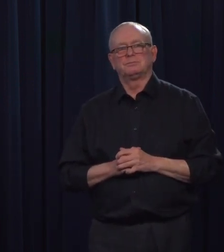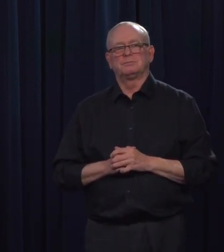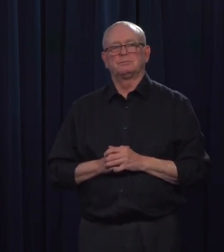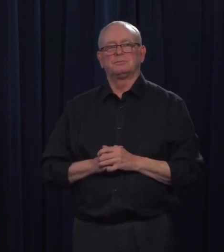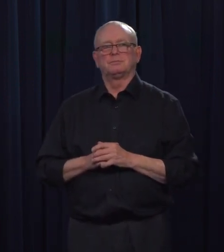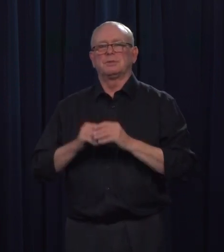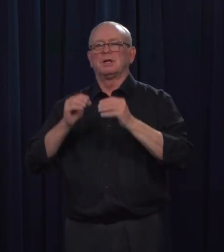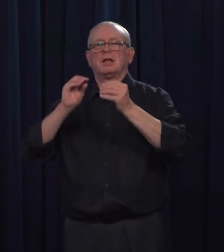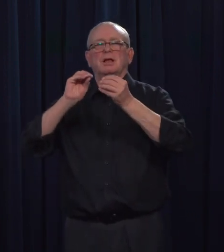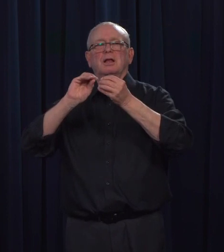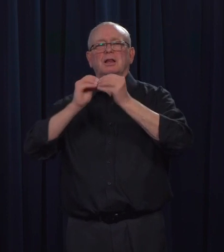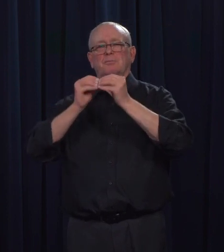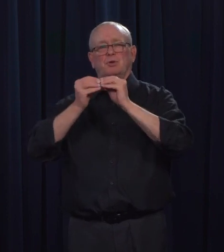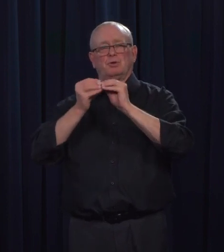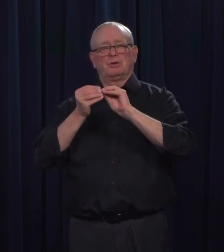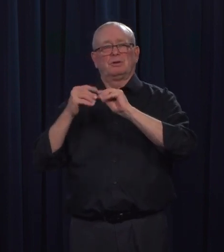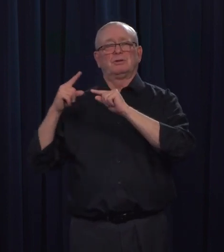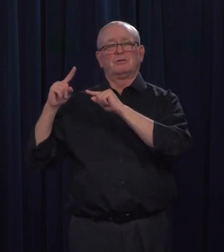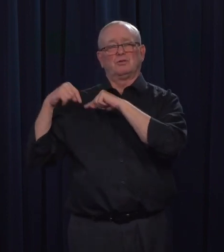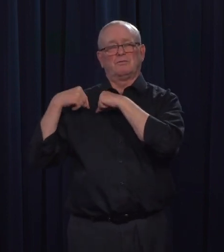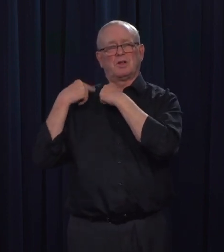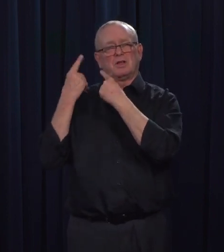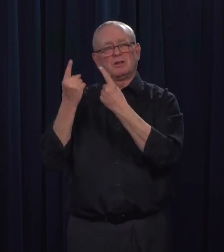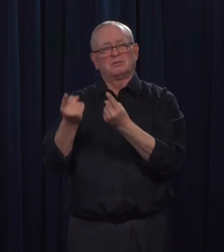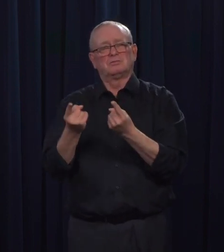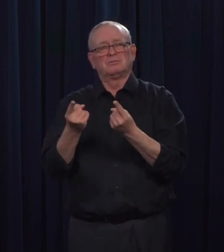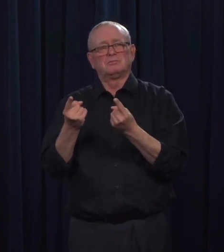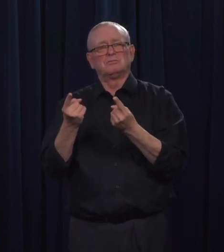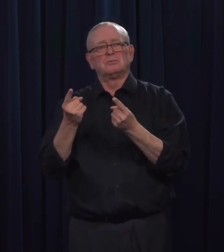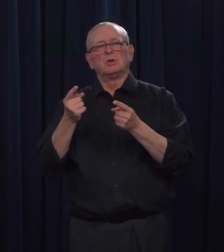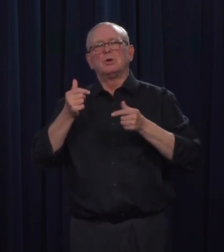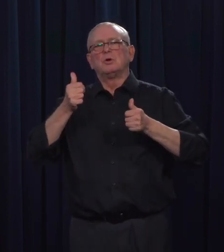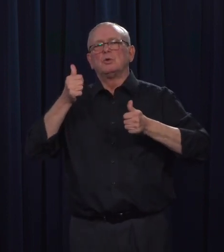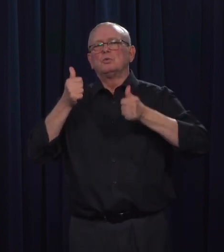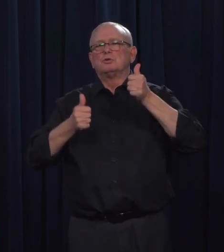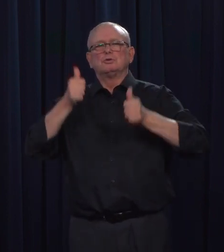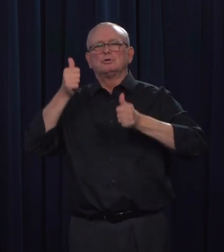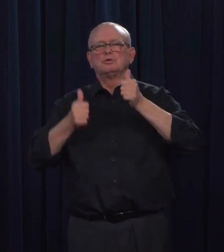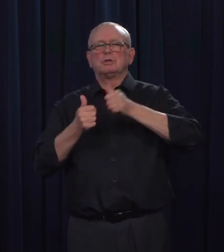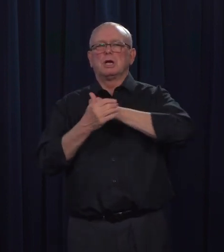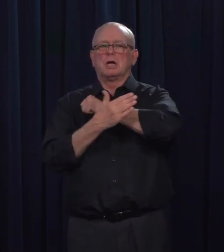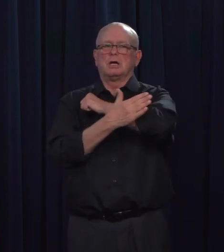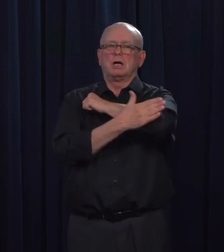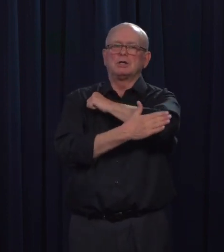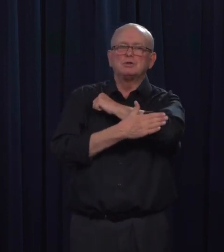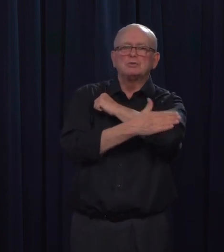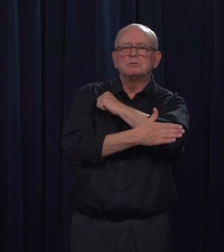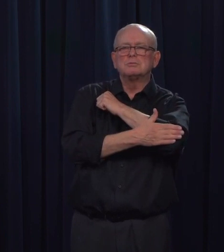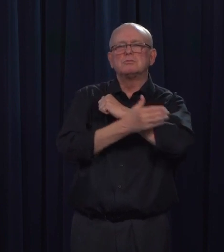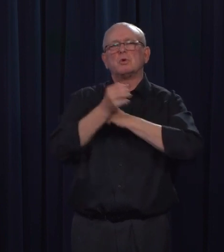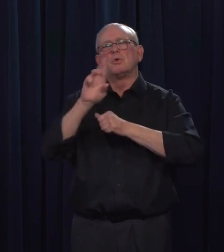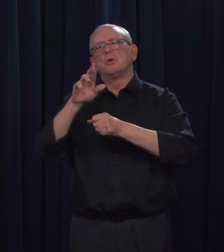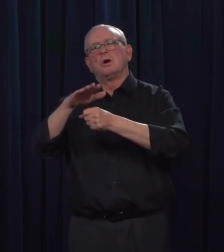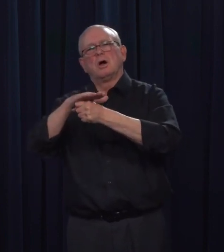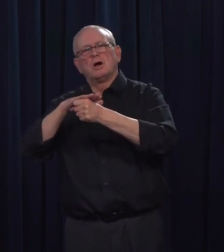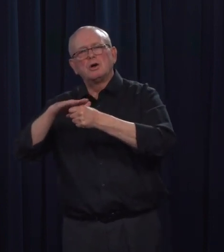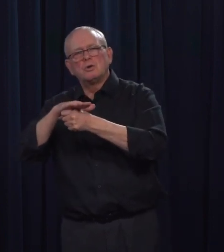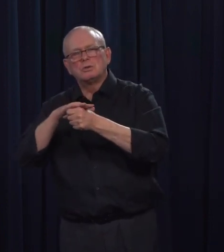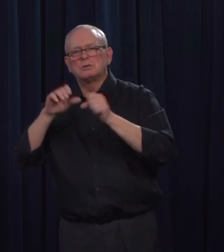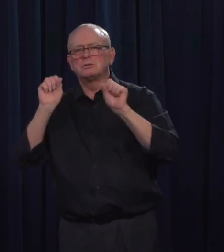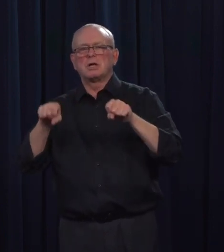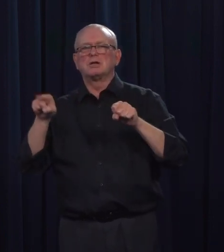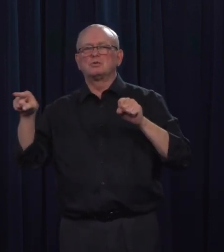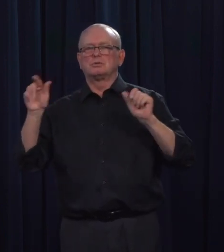on confirmed cases, which country or jurisdiction is Alberta most closely emulating as far as the trend? Are we on track to